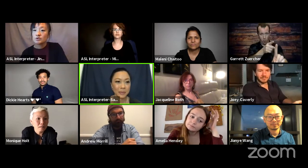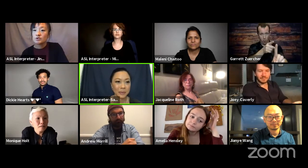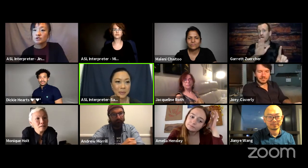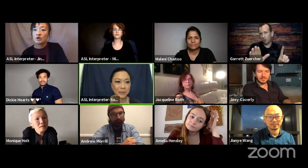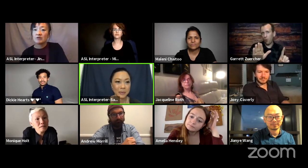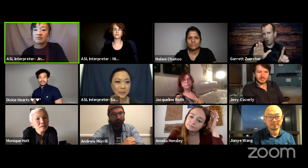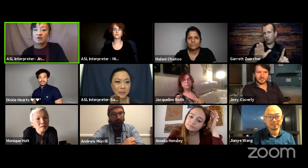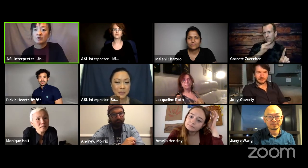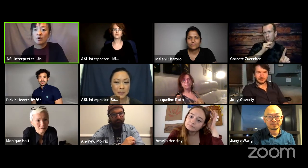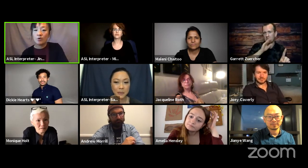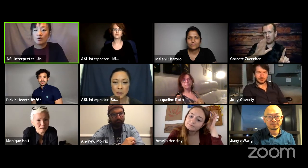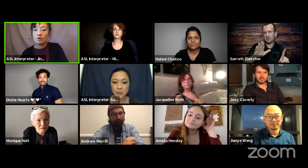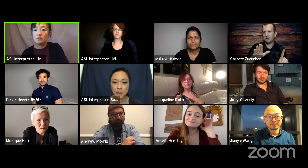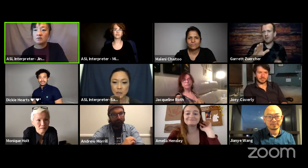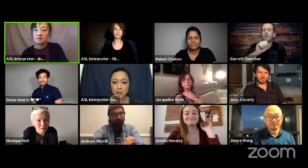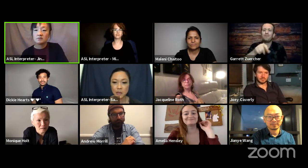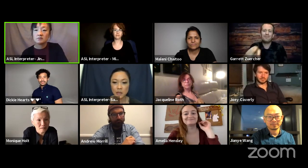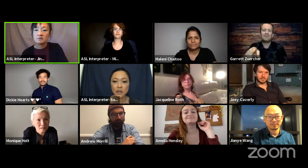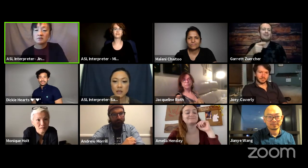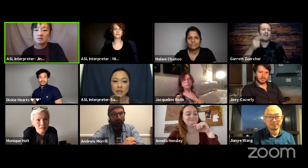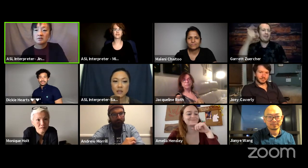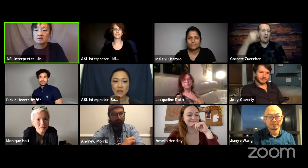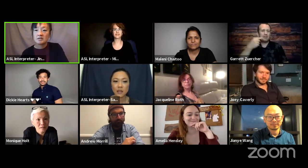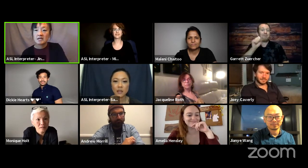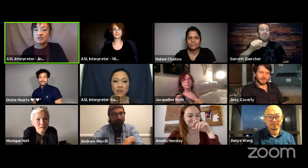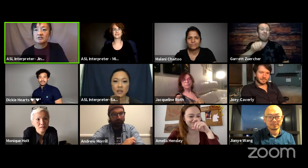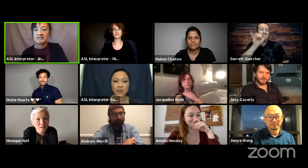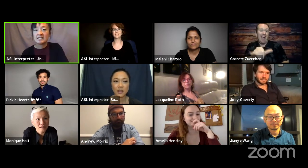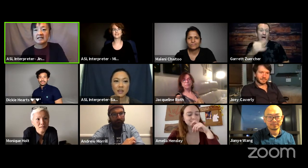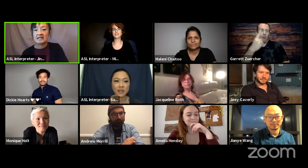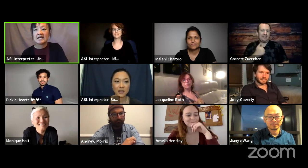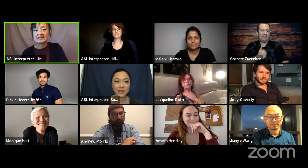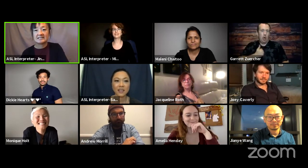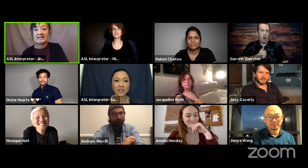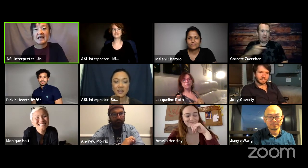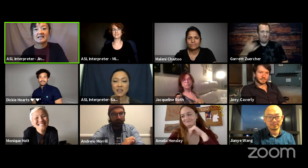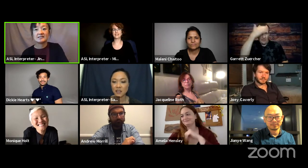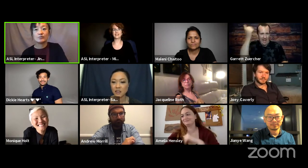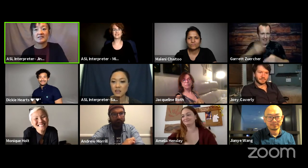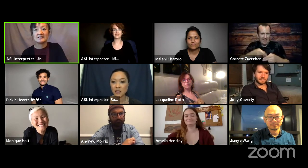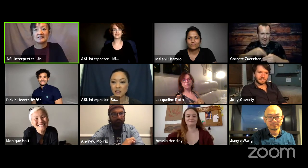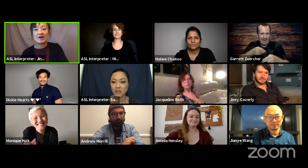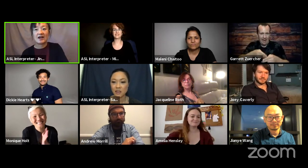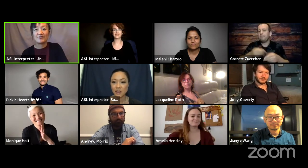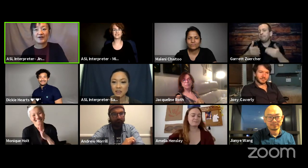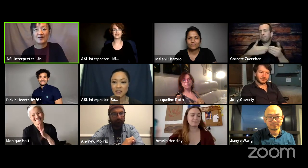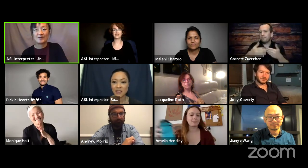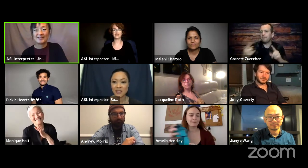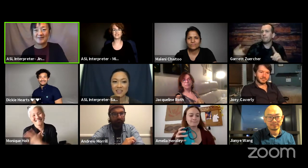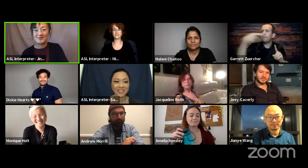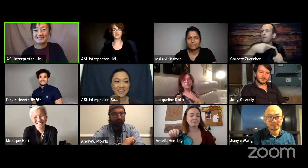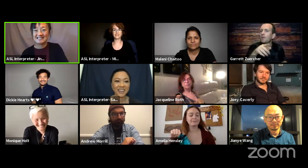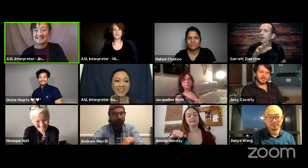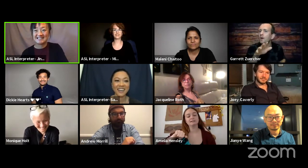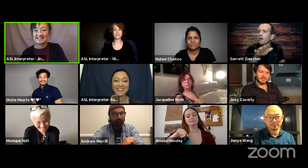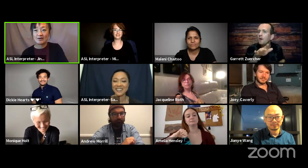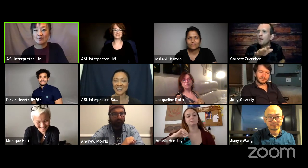So if the goal, and she's saying, yes, that is the one. Sorry, I forgot what the name was. So okay.